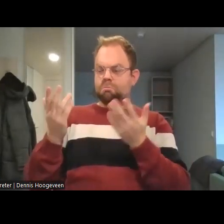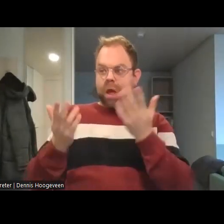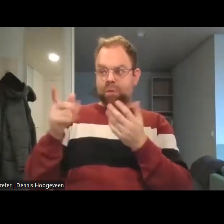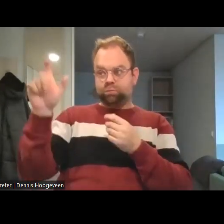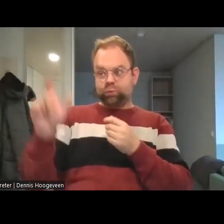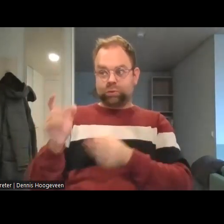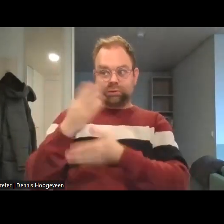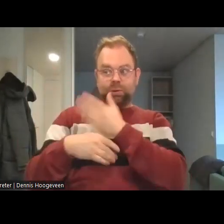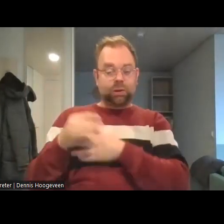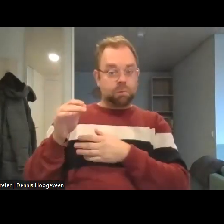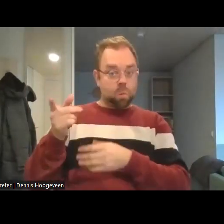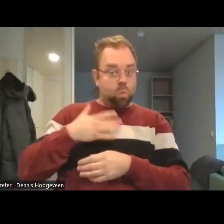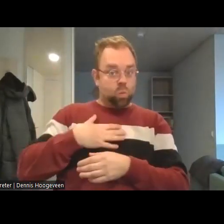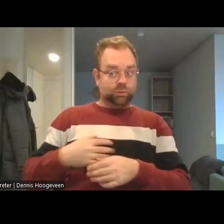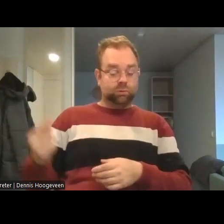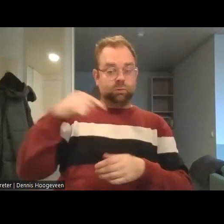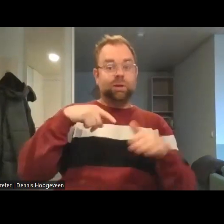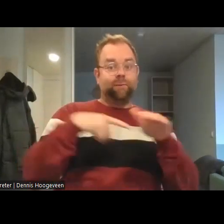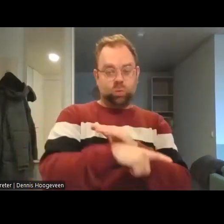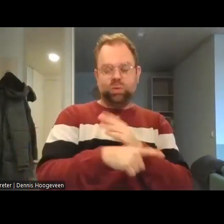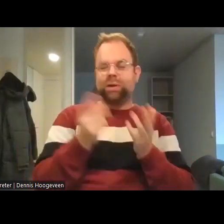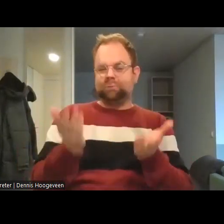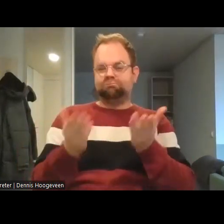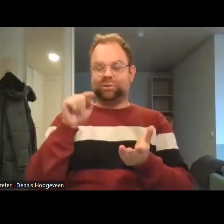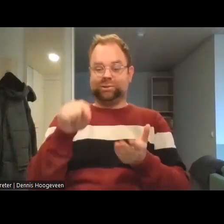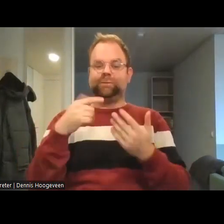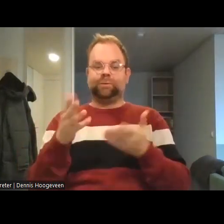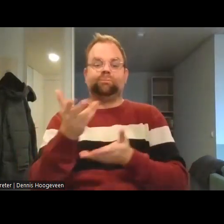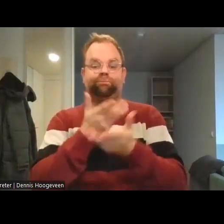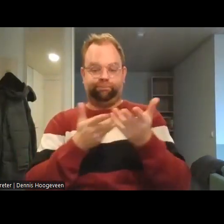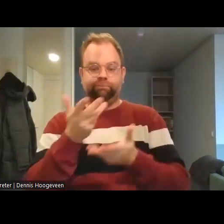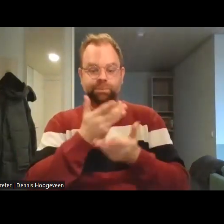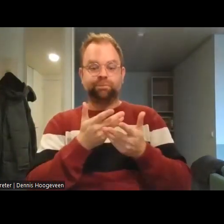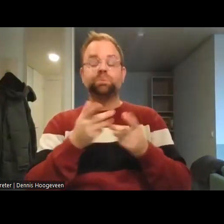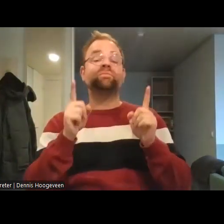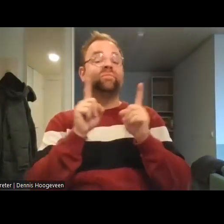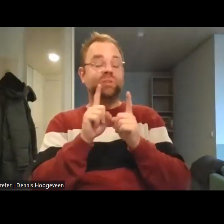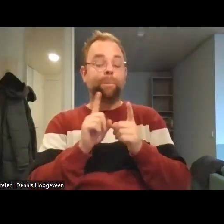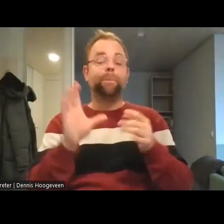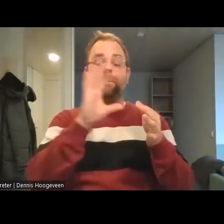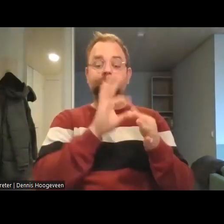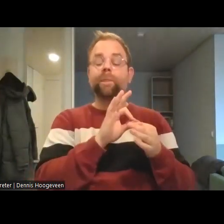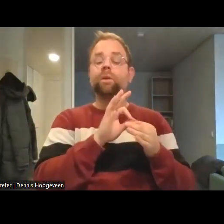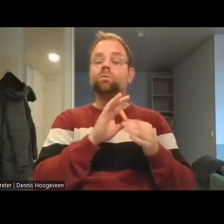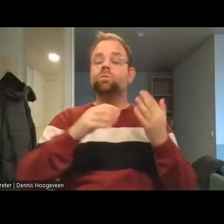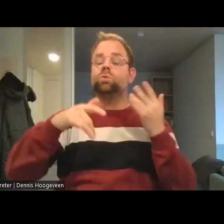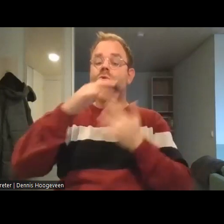for refugees with disabilities to national services addressed for other citizens with